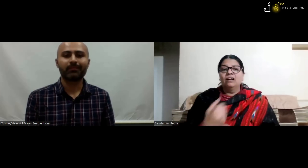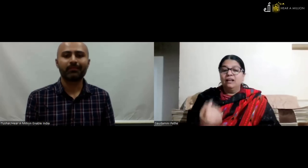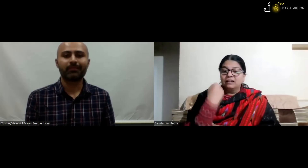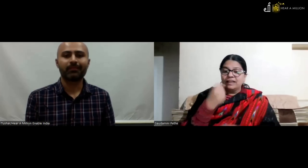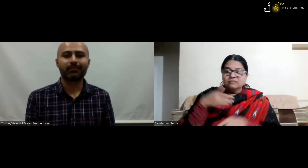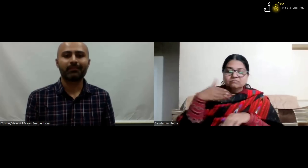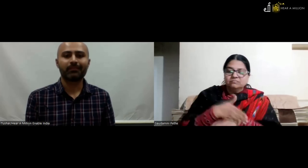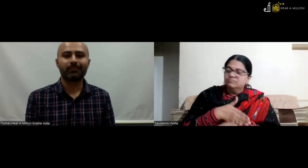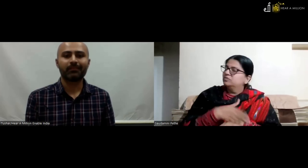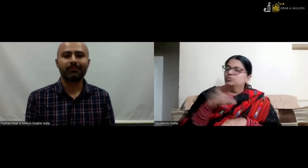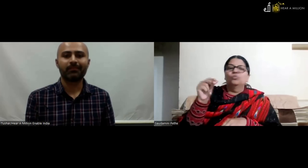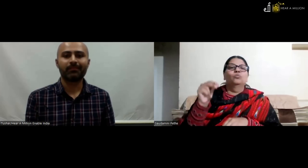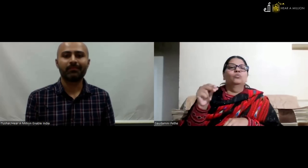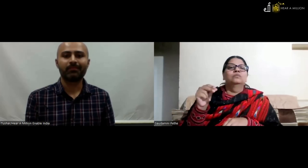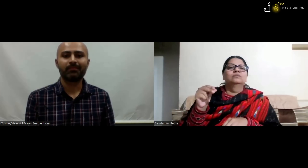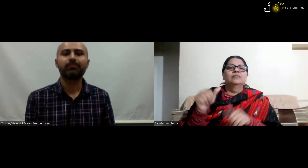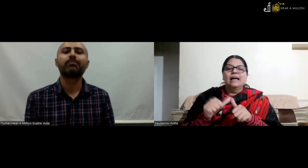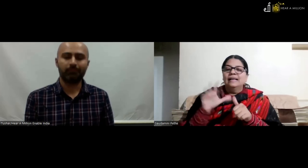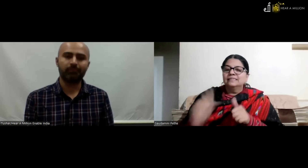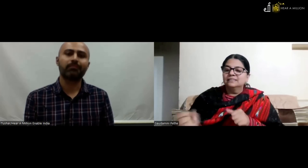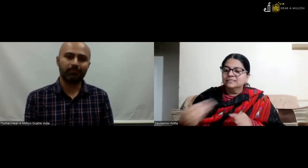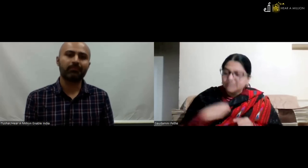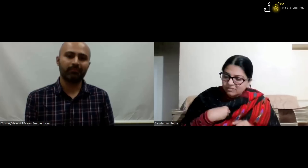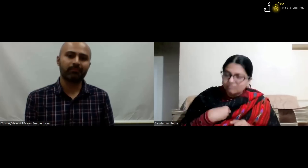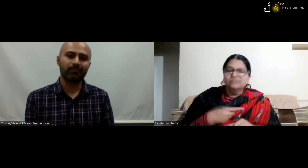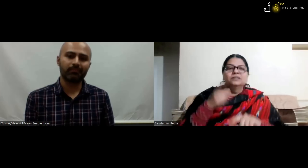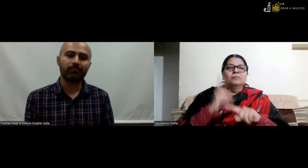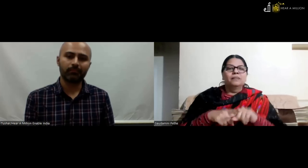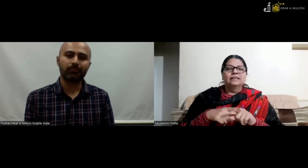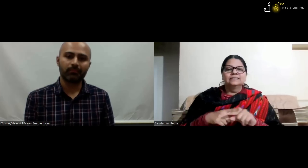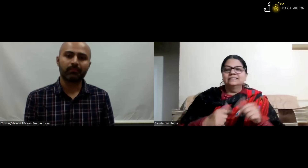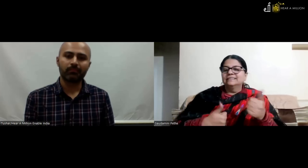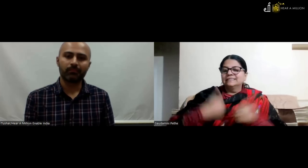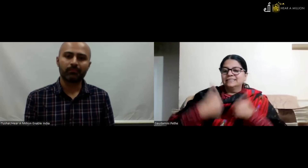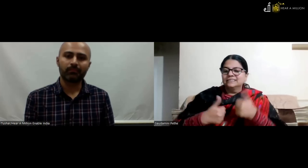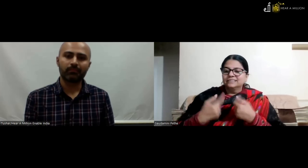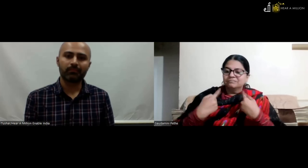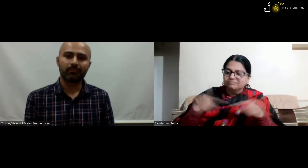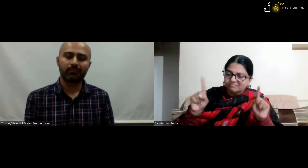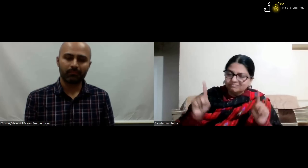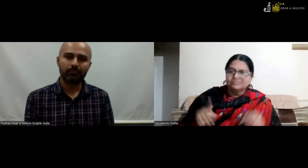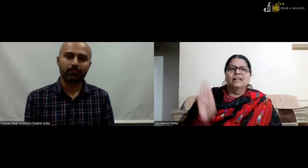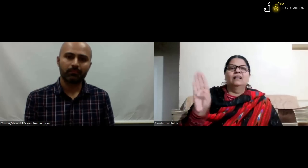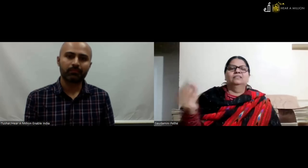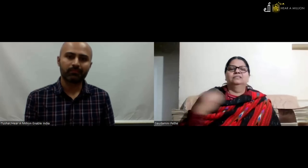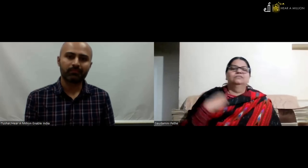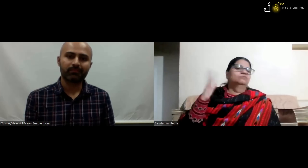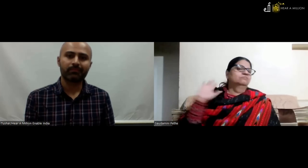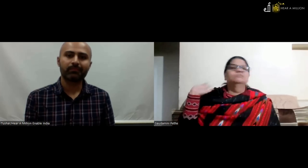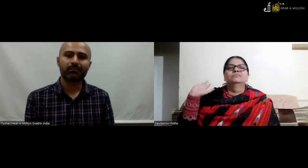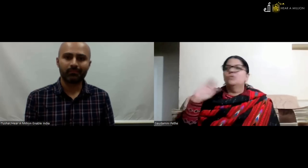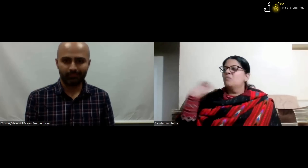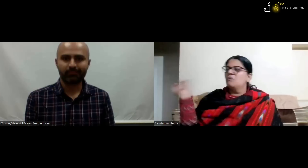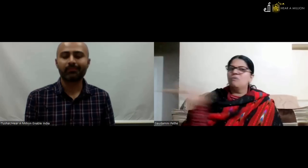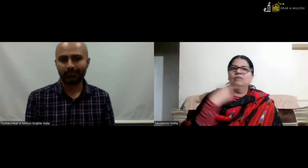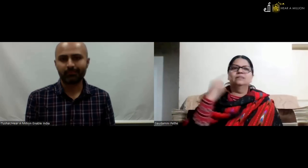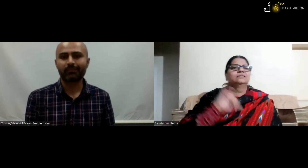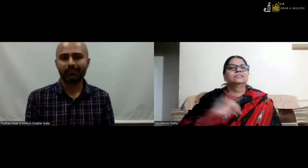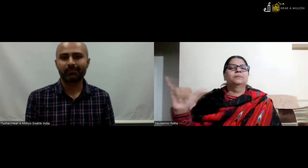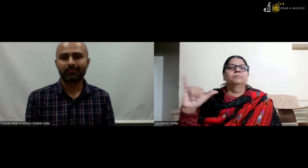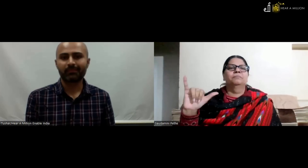it. So I know that, yeah, if our rights are being violated and we should get the